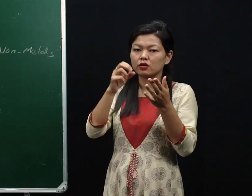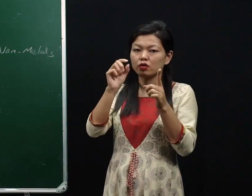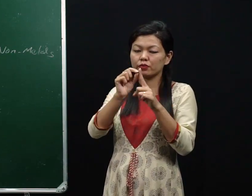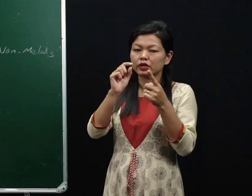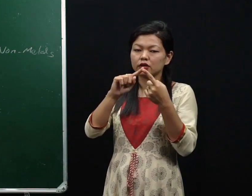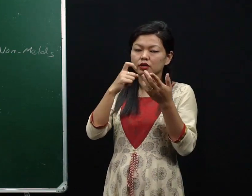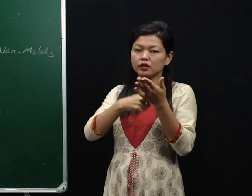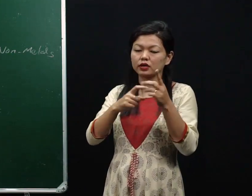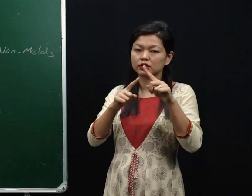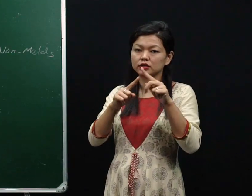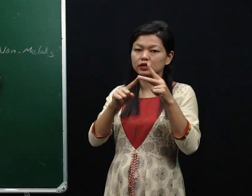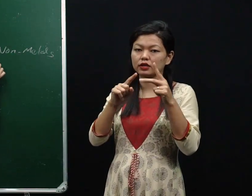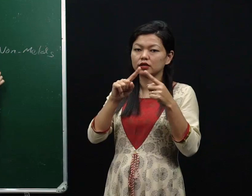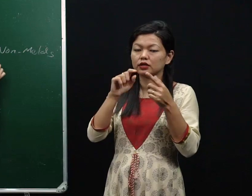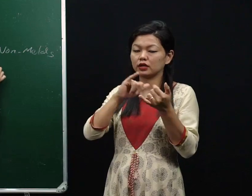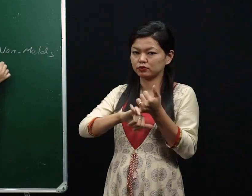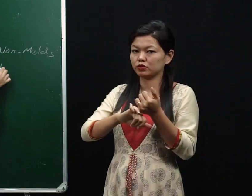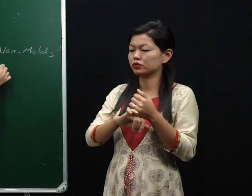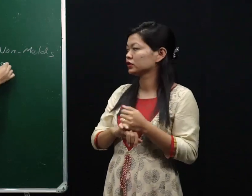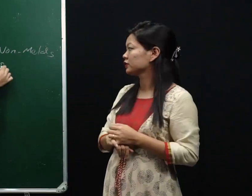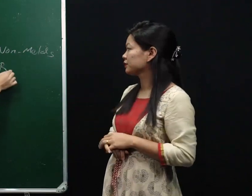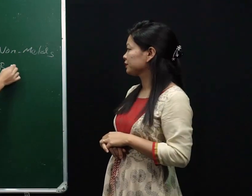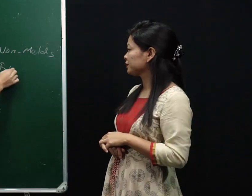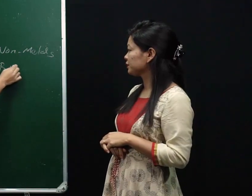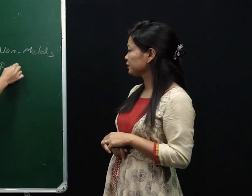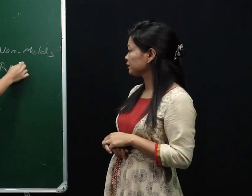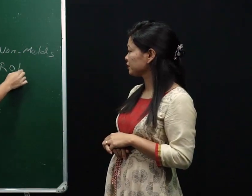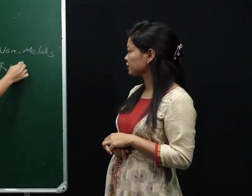and non-metals. Physical property.